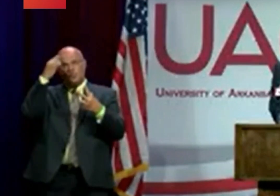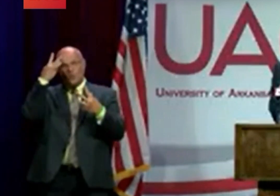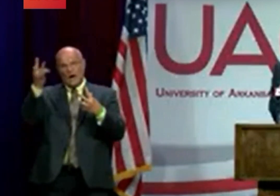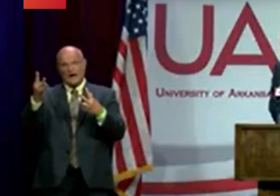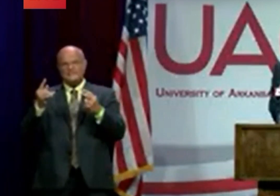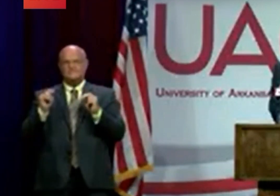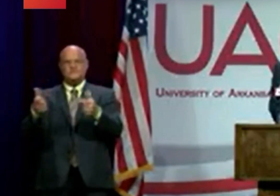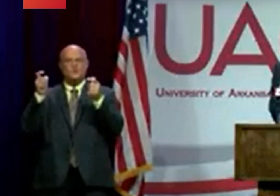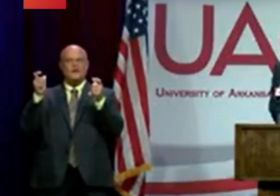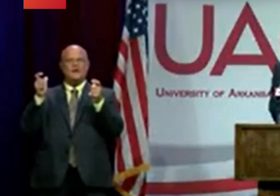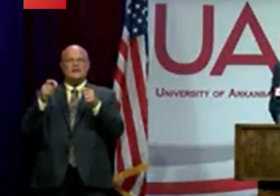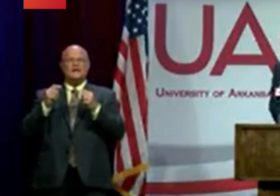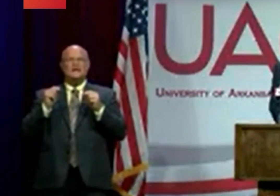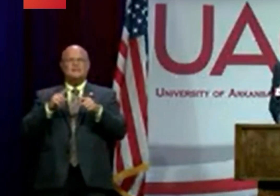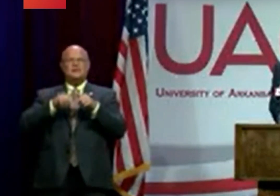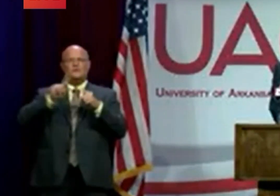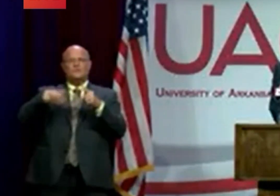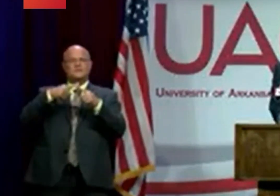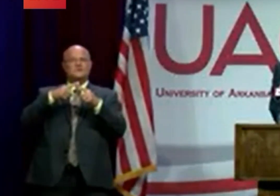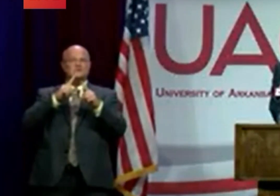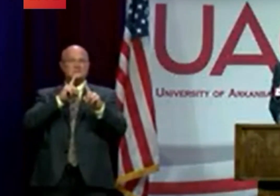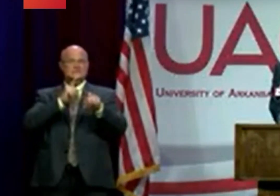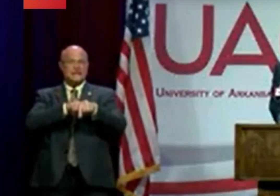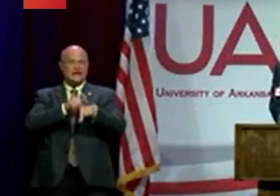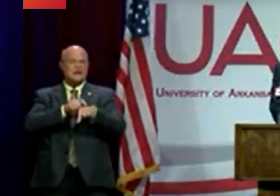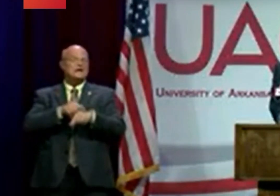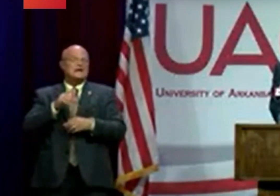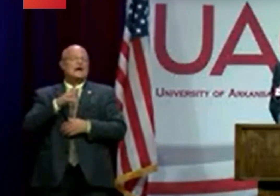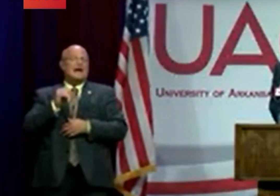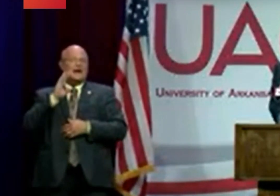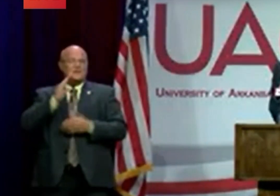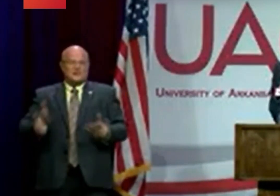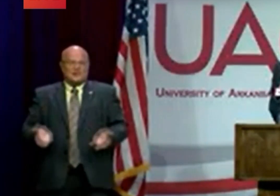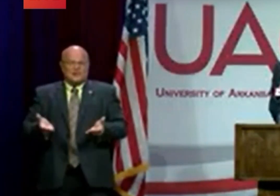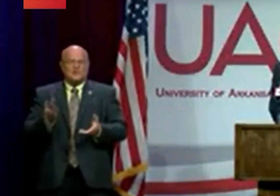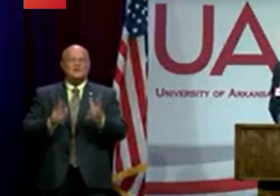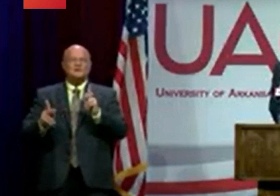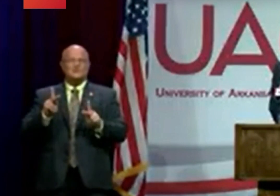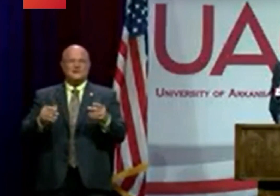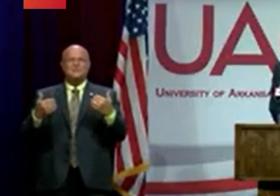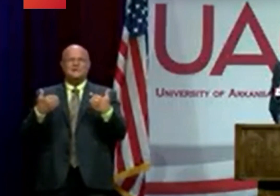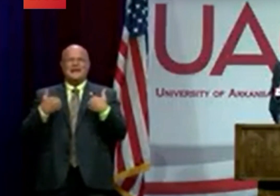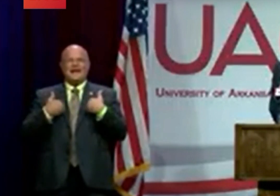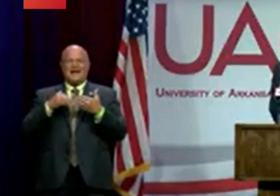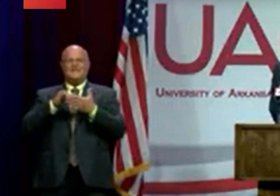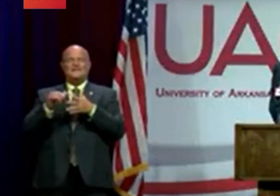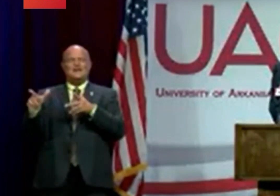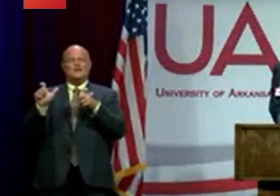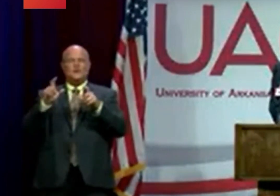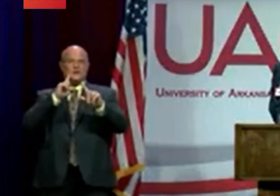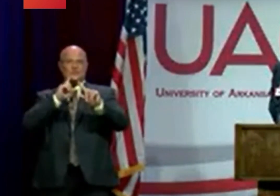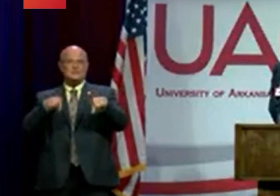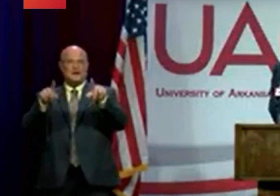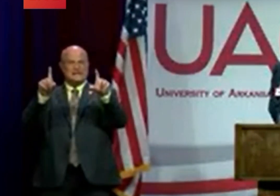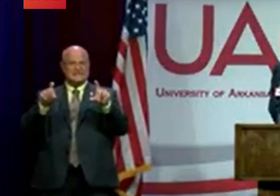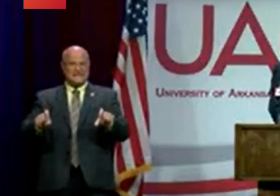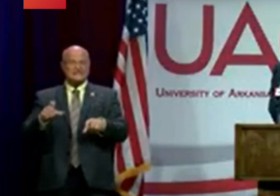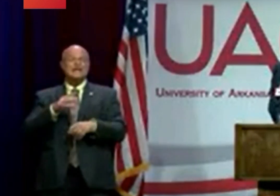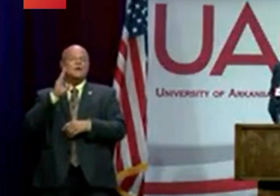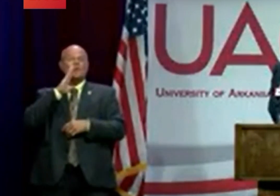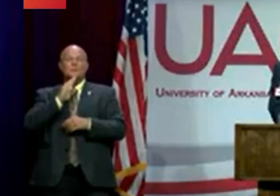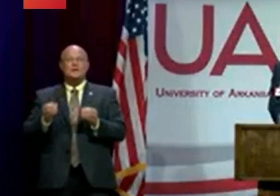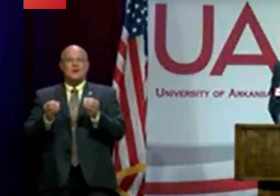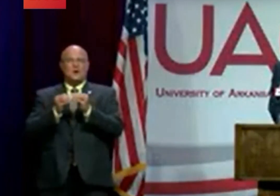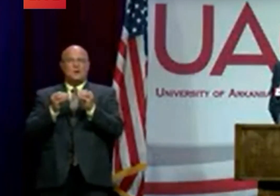quick, you have immediate results, and it will encourage people to have that quick response testing, and it will be